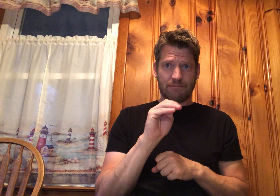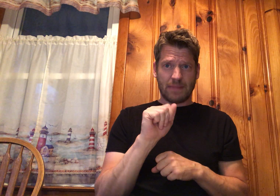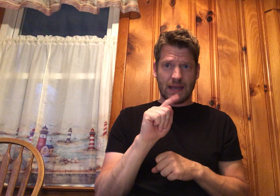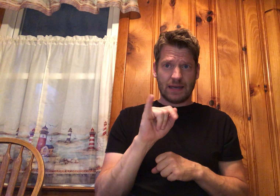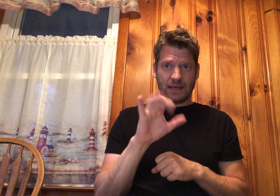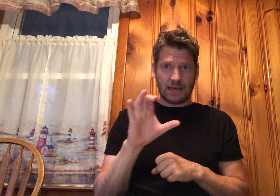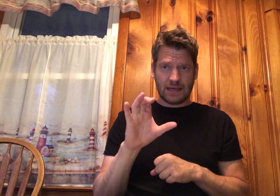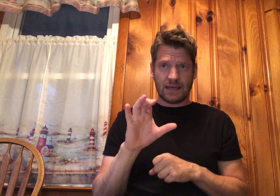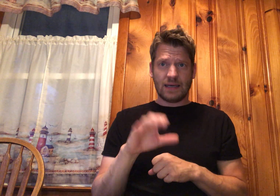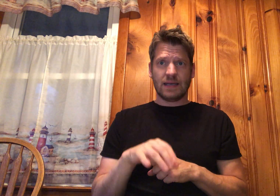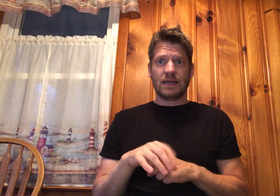disciplined